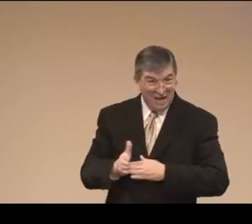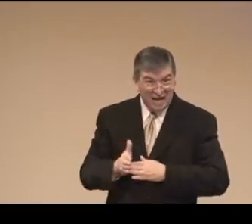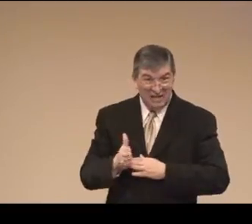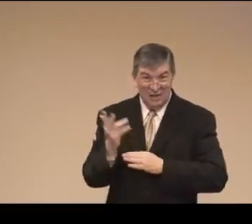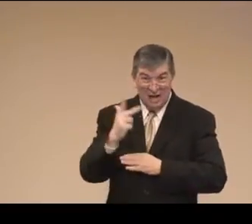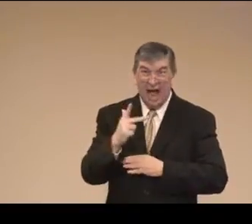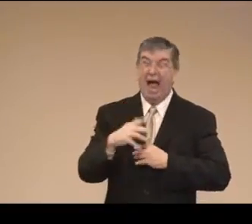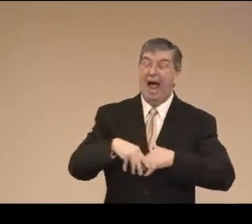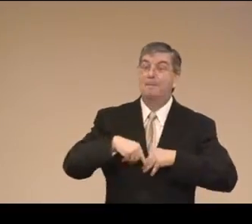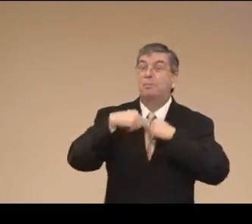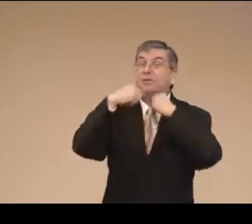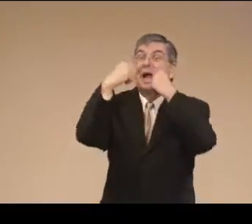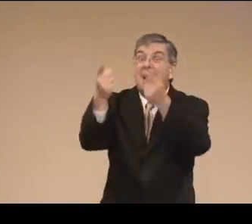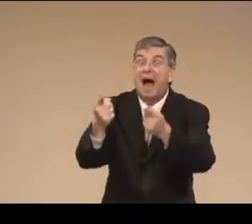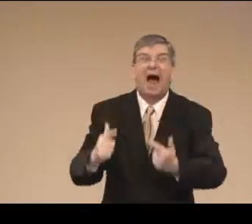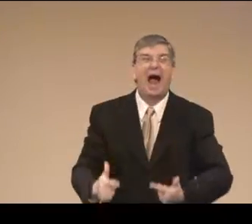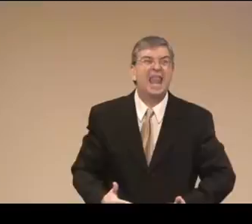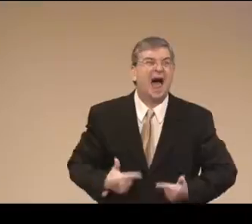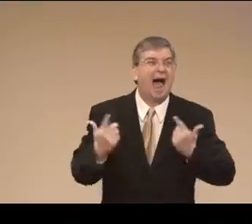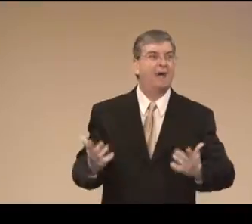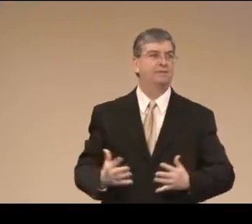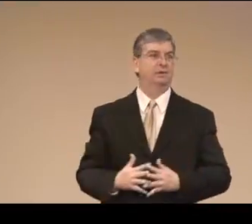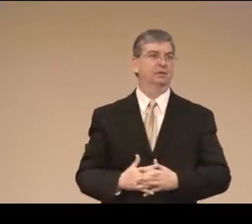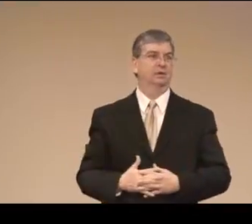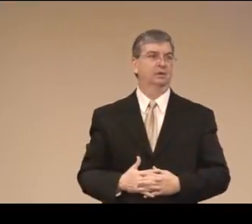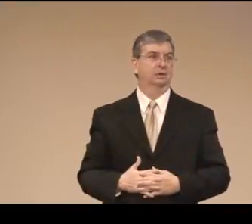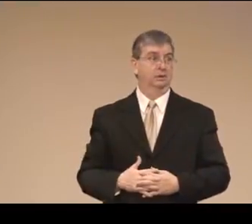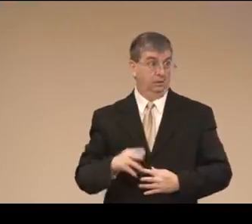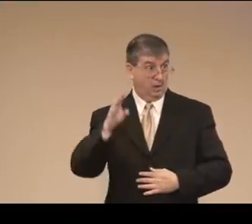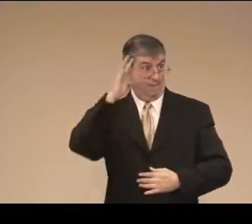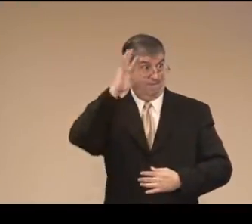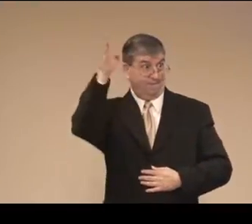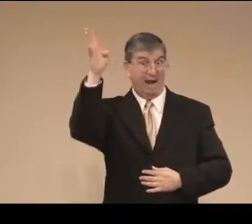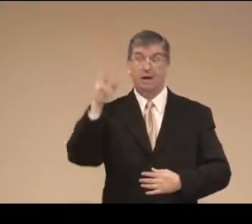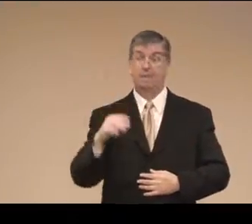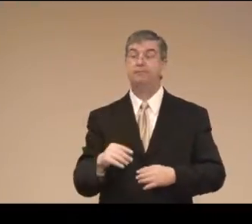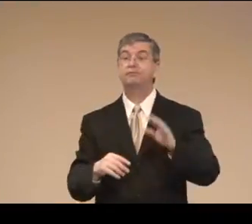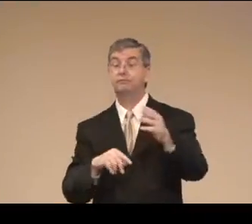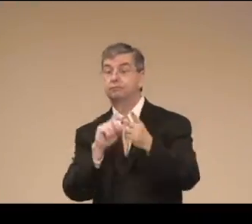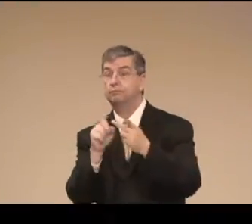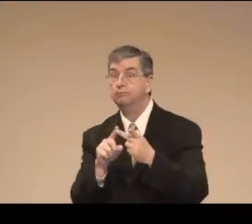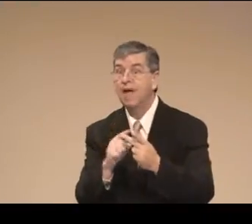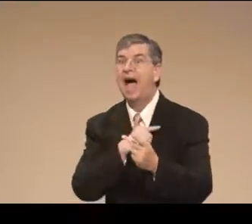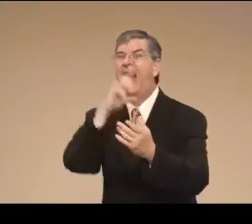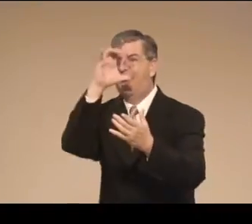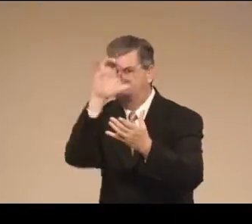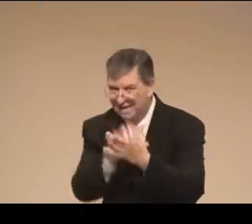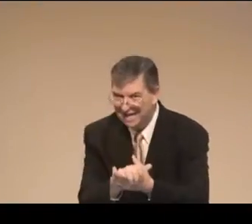whale. And I believe that he was spit back out of the whale.